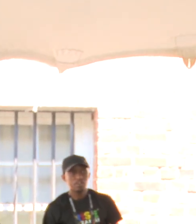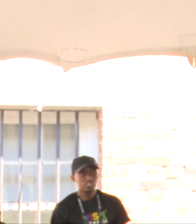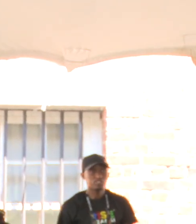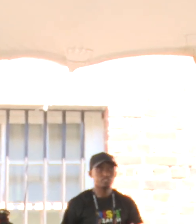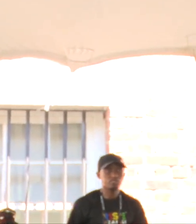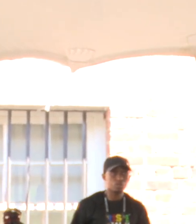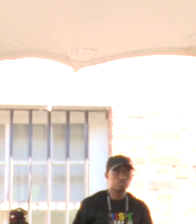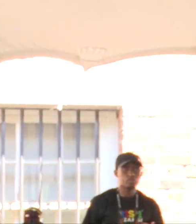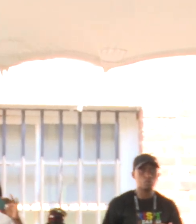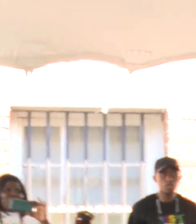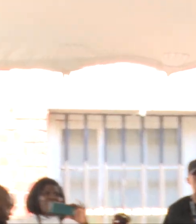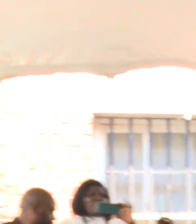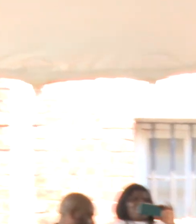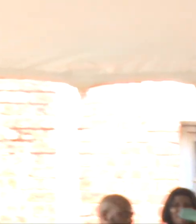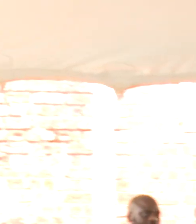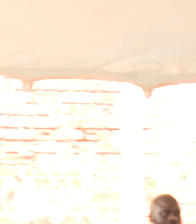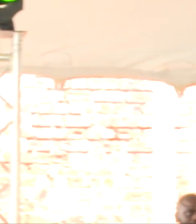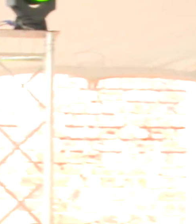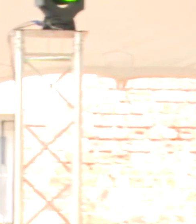Sizojikizito